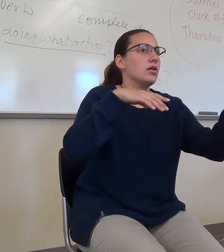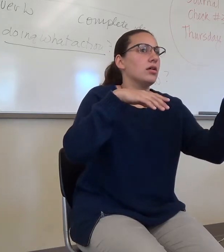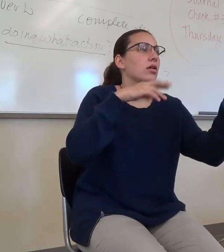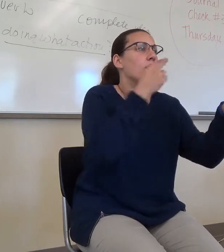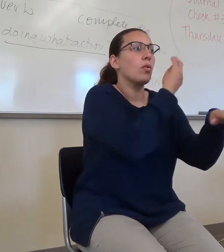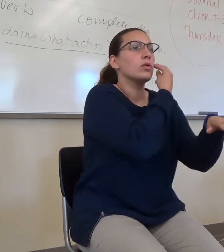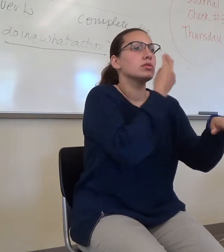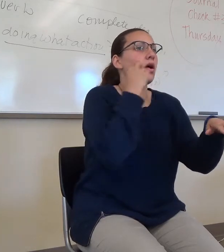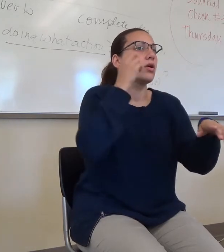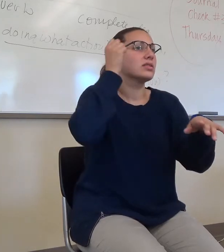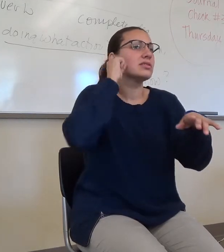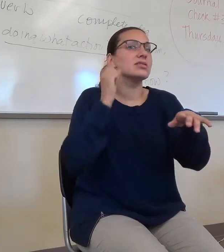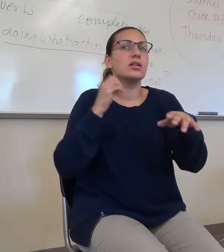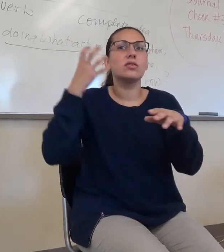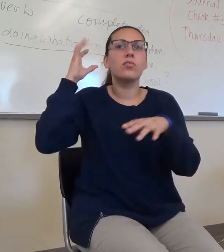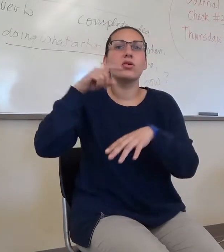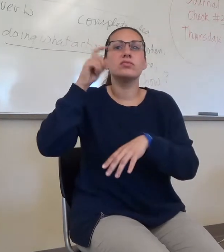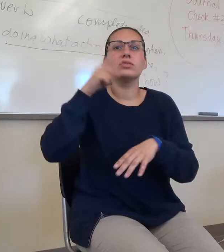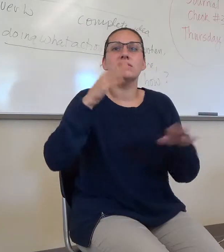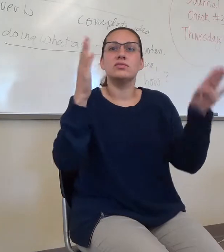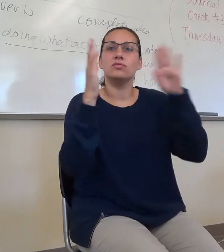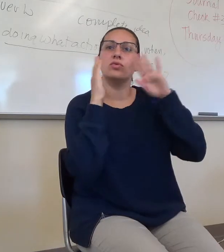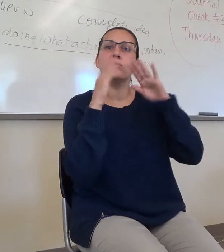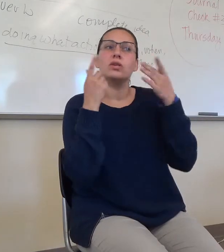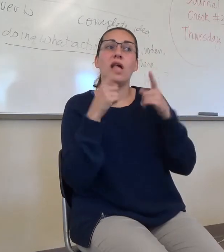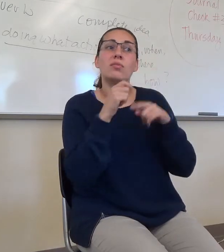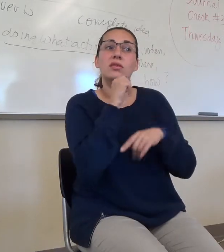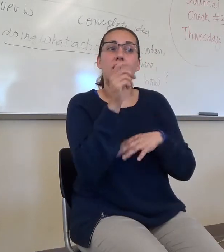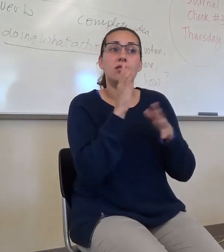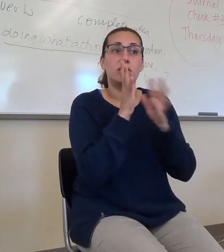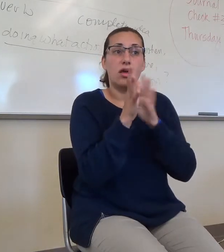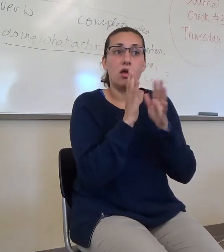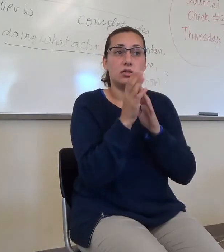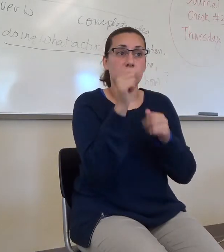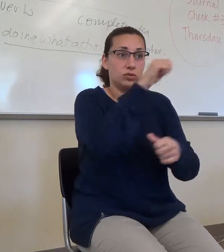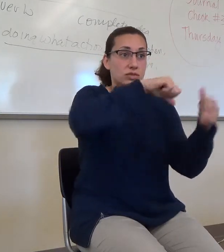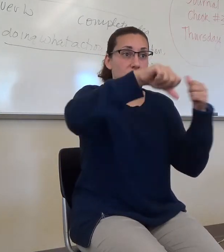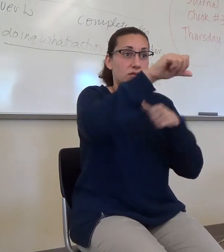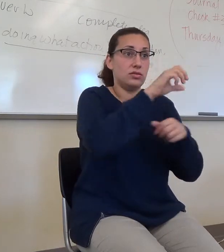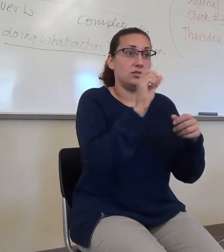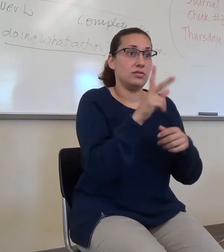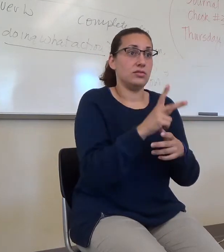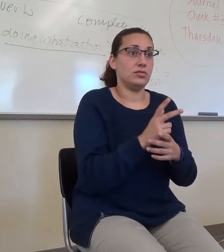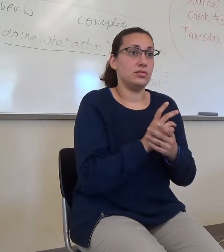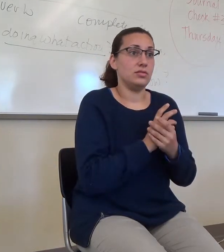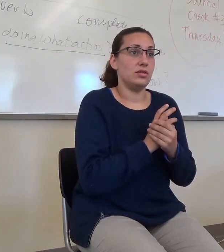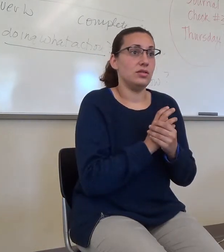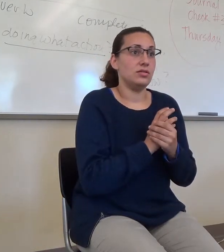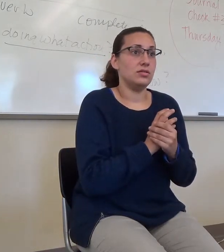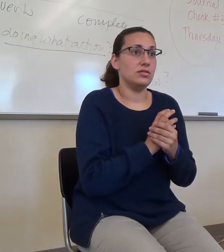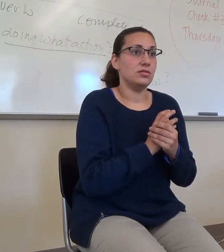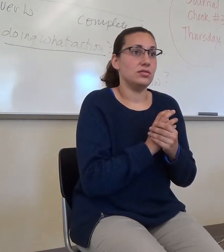guys need to be paying attention to what's going on, not talking to each other, okay? It looks